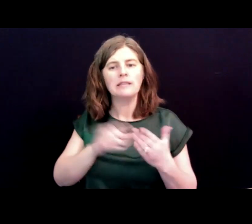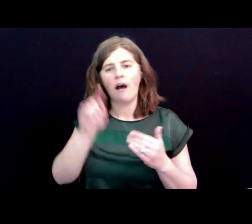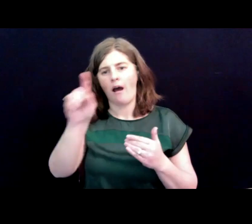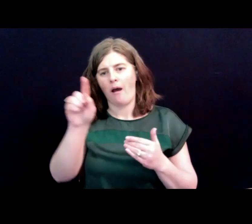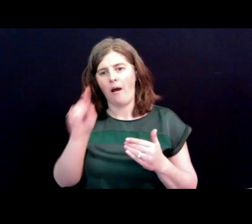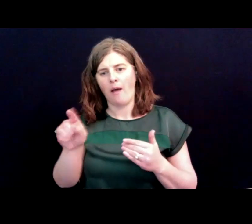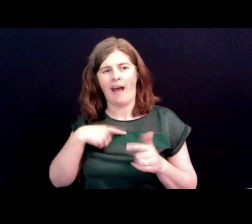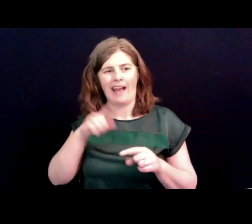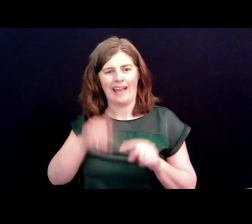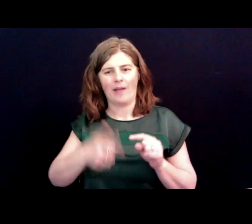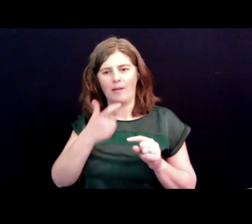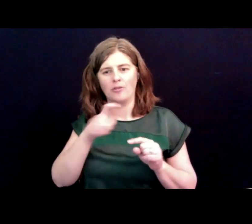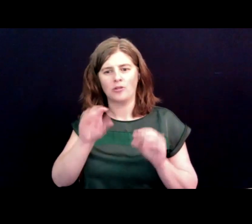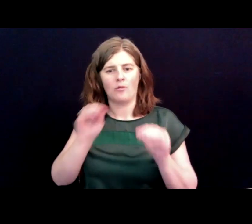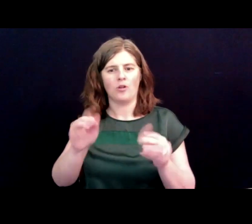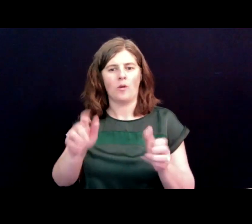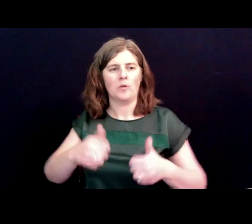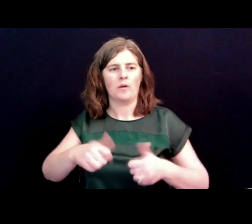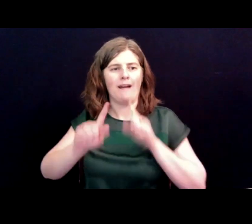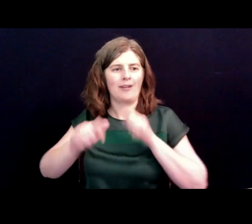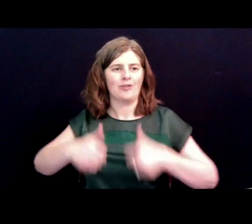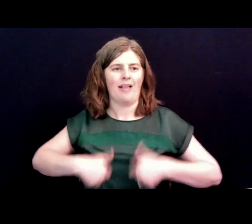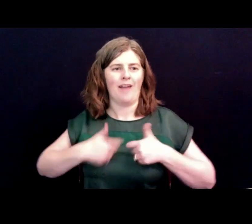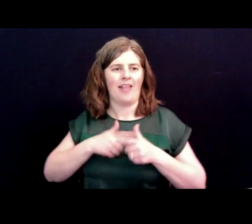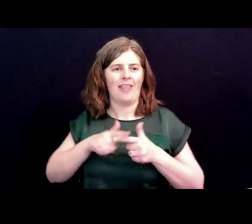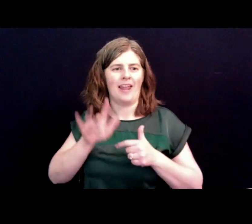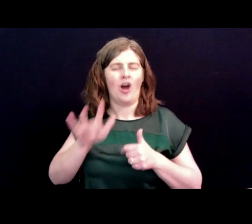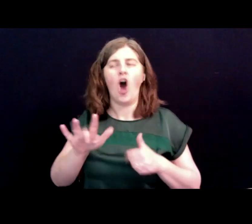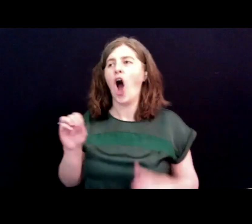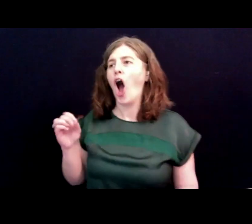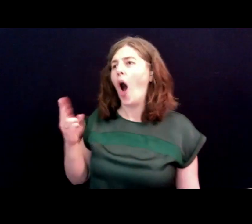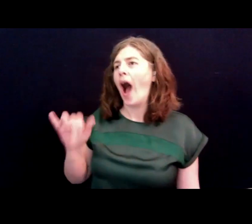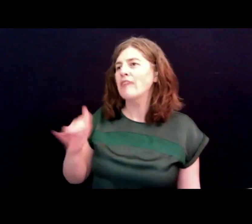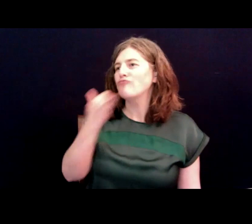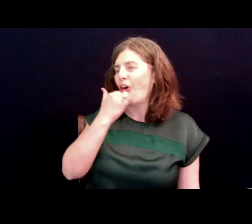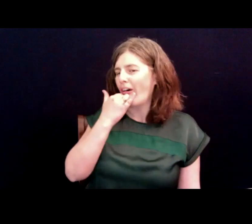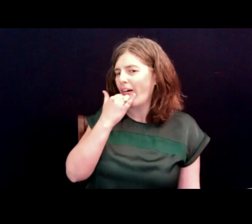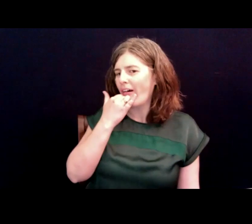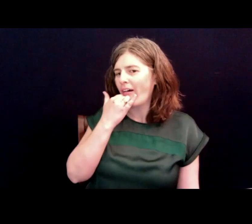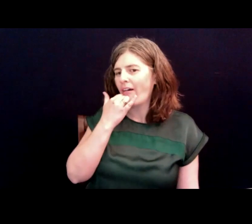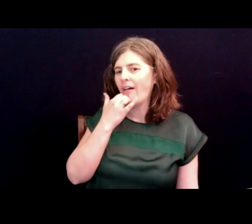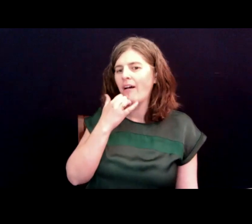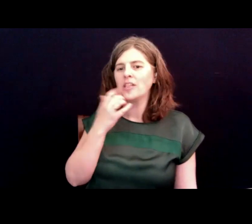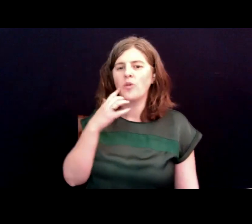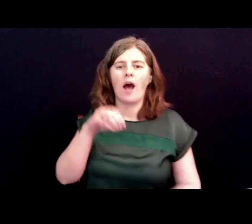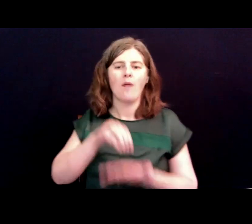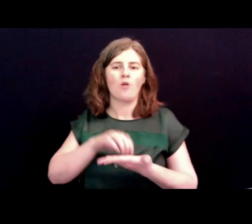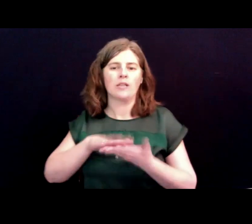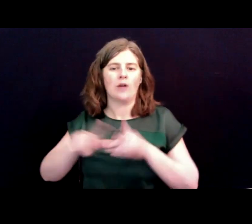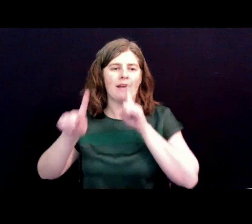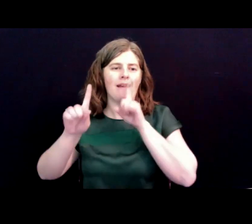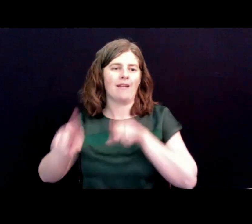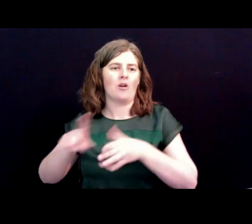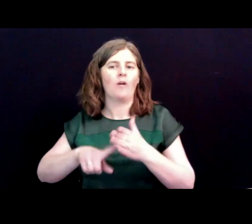can't because you wanted to answer live, and after that I couldn't. Oh, that's what I did wrong. So Okay. I wrote answered on those that you